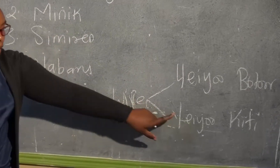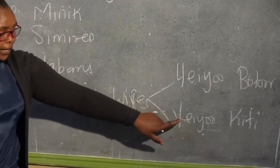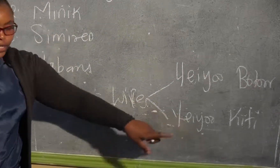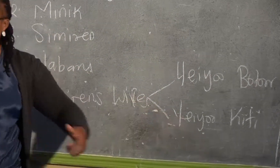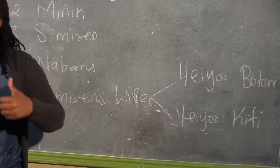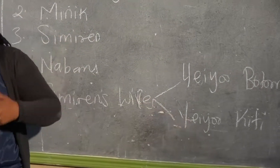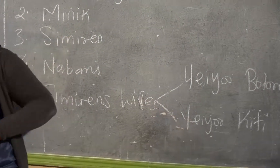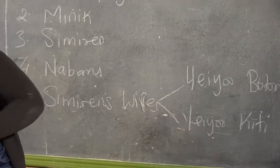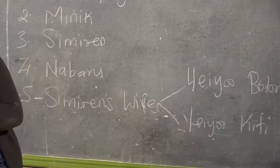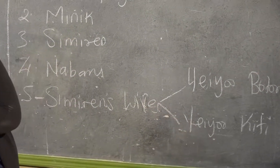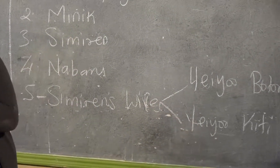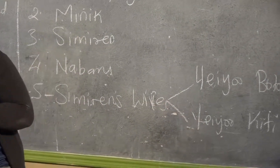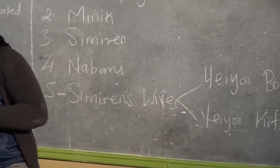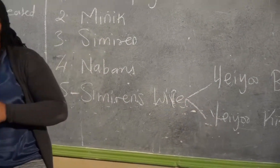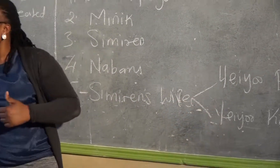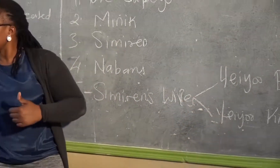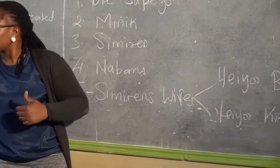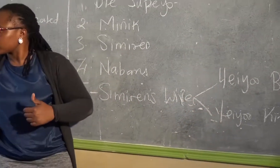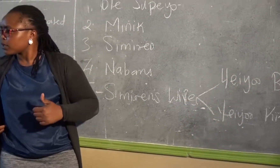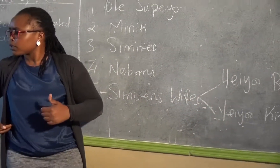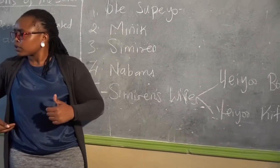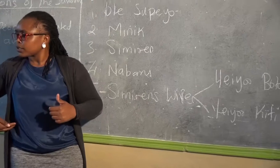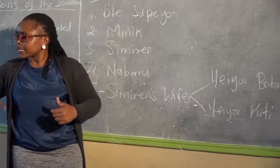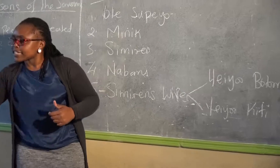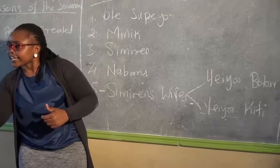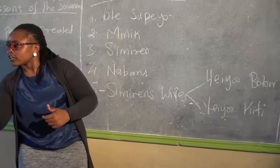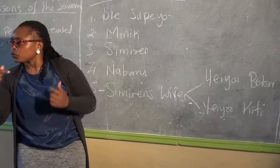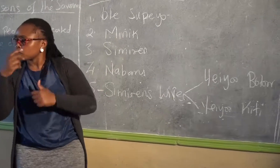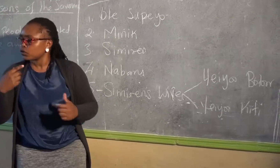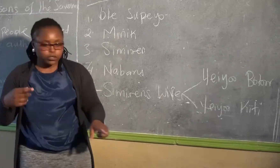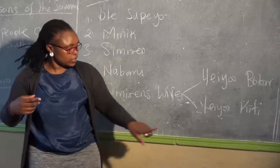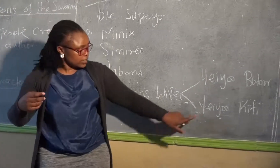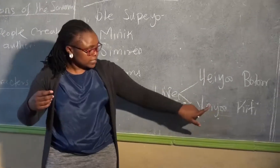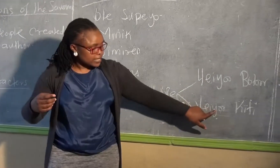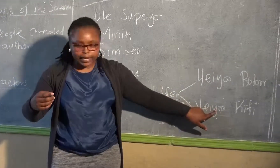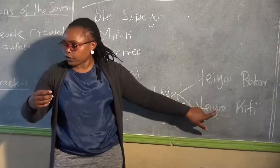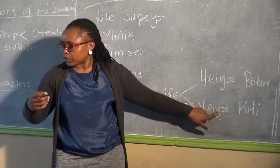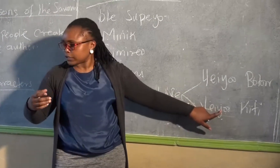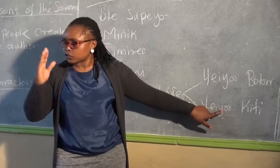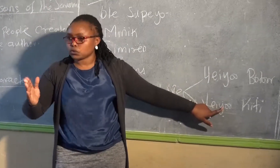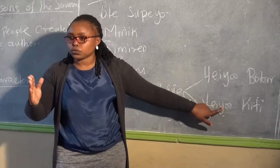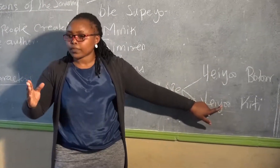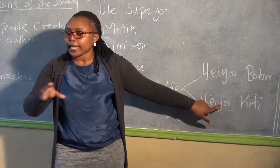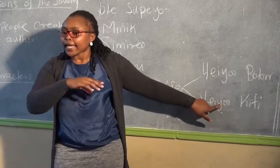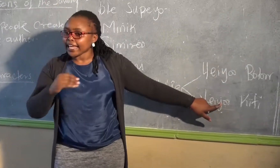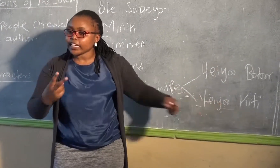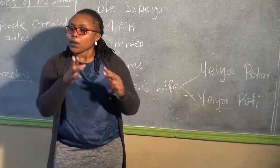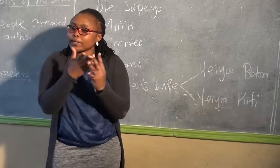one, the young was who? The young one. The second, this Leokiti, true. And